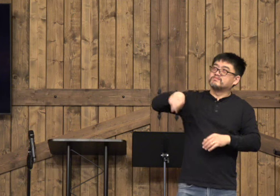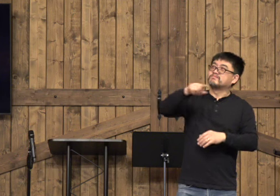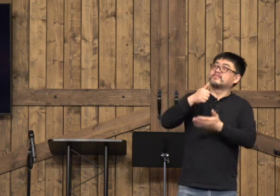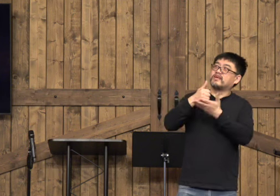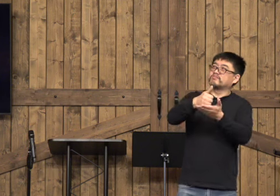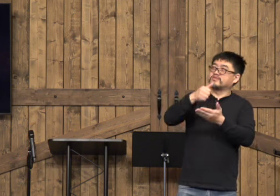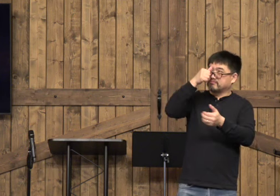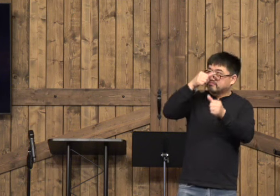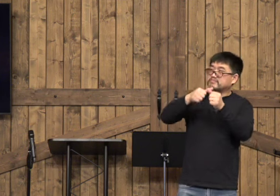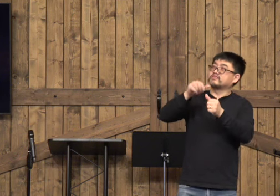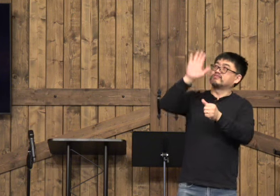thank you Jesus